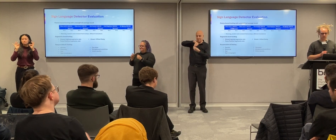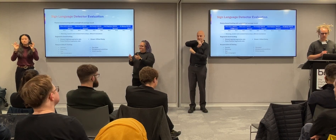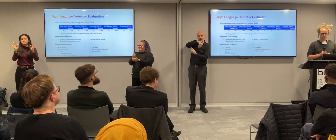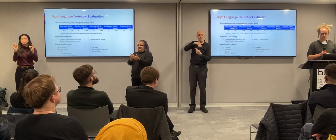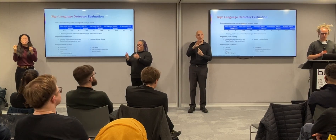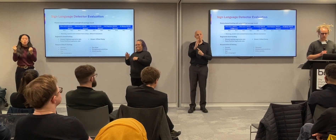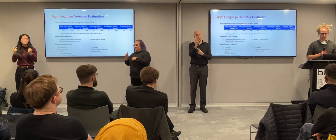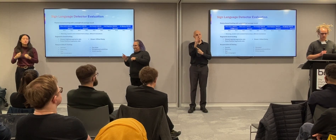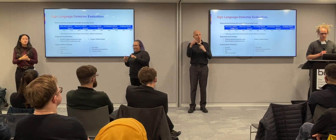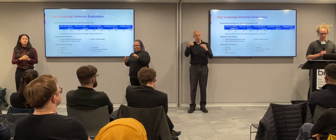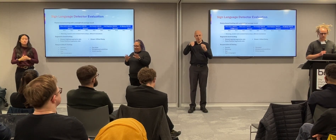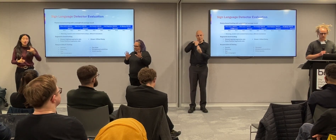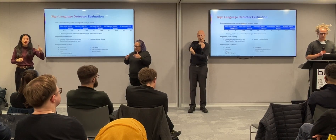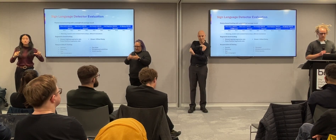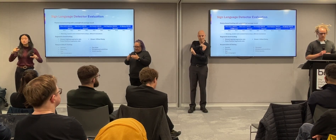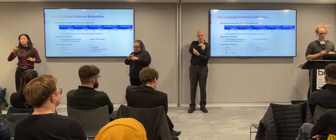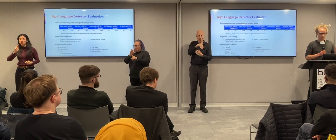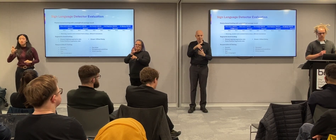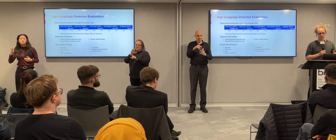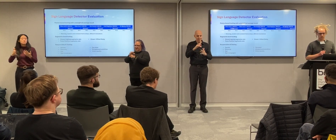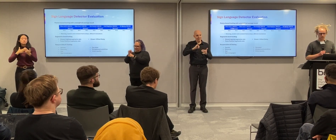similar in both